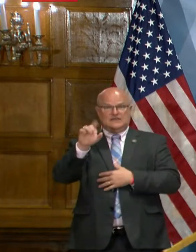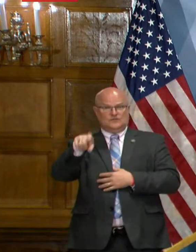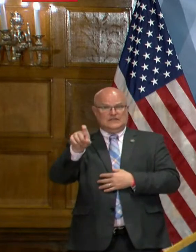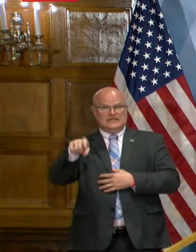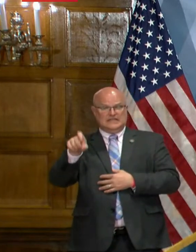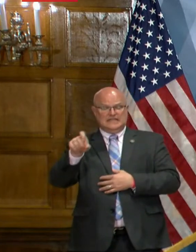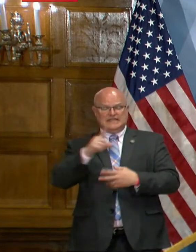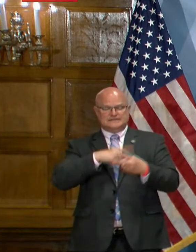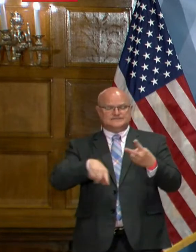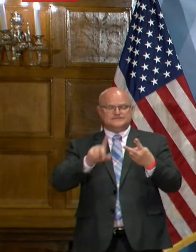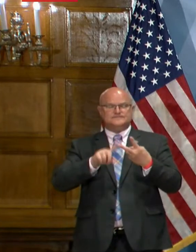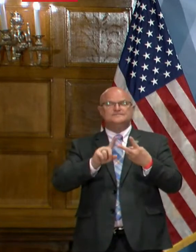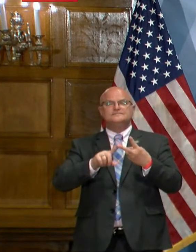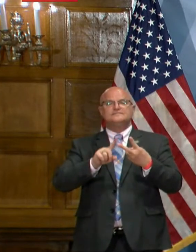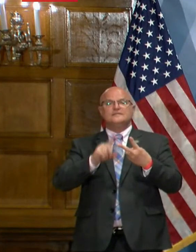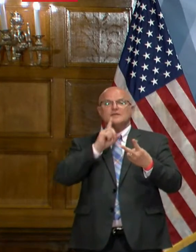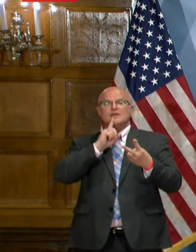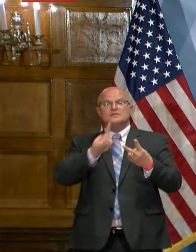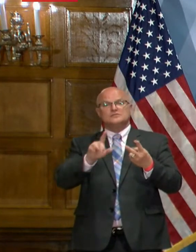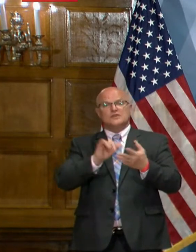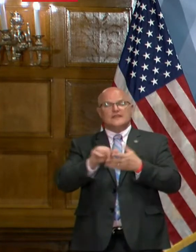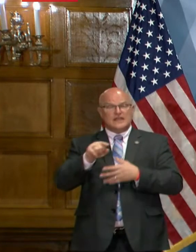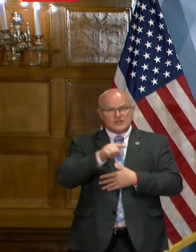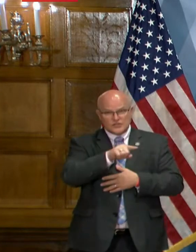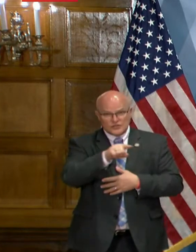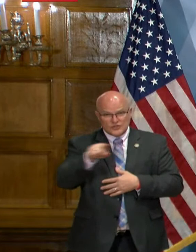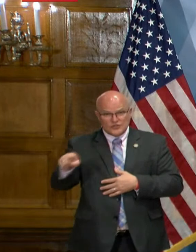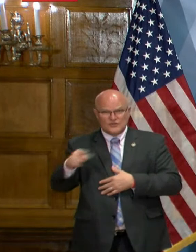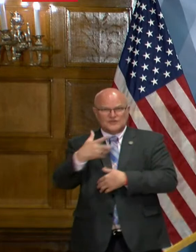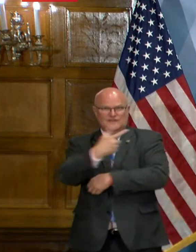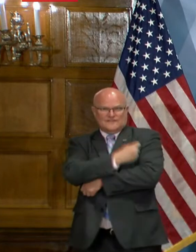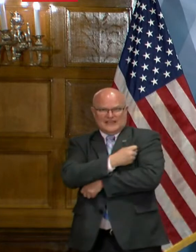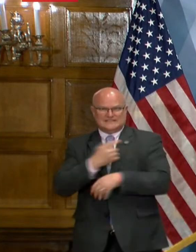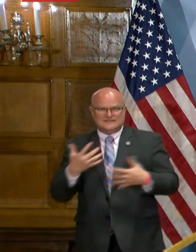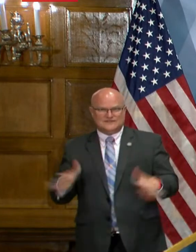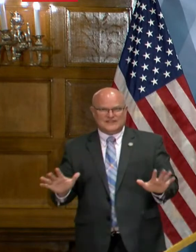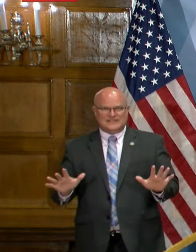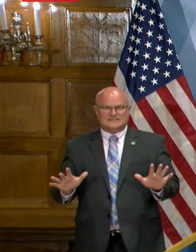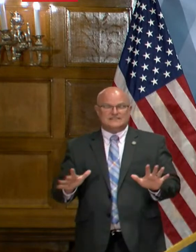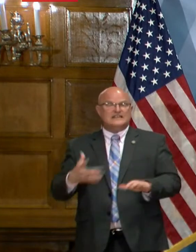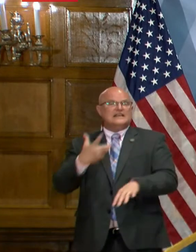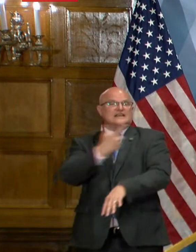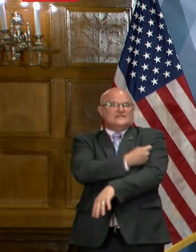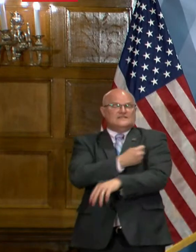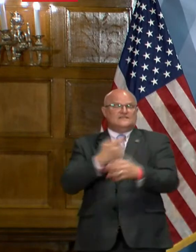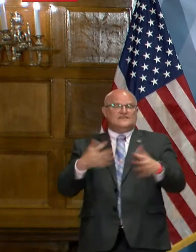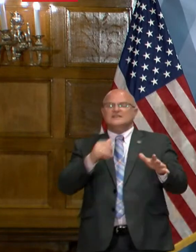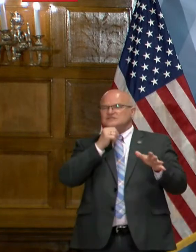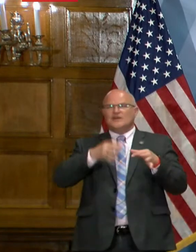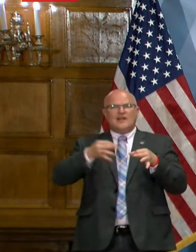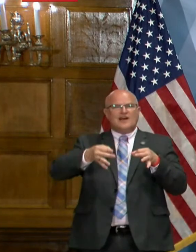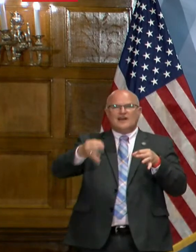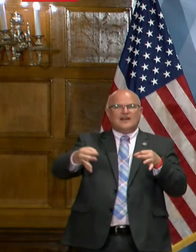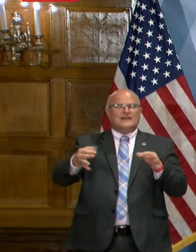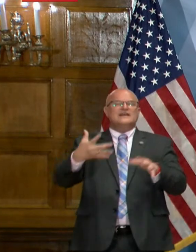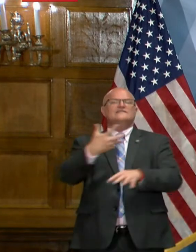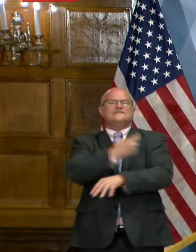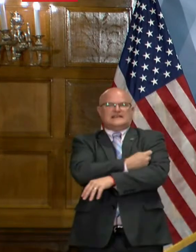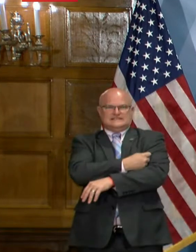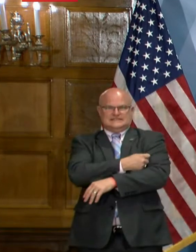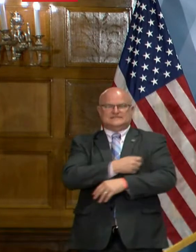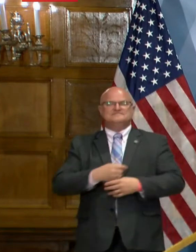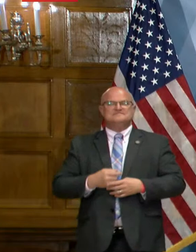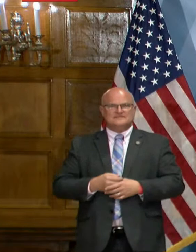then secondly, making sure you get the vaccine. Get the vaccine, don't delay, get the